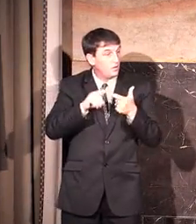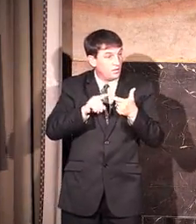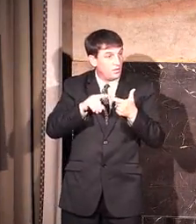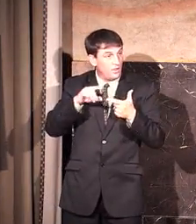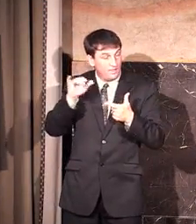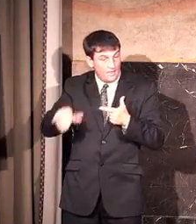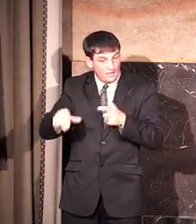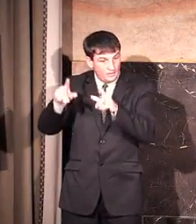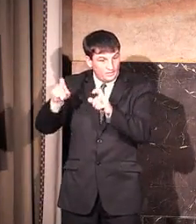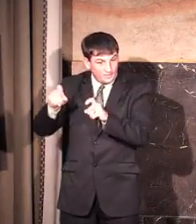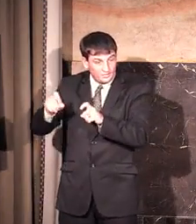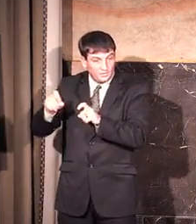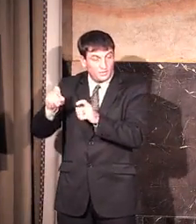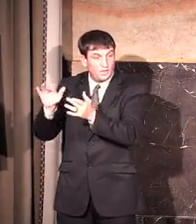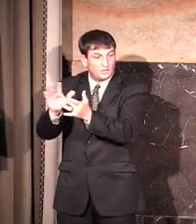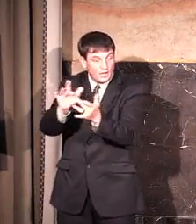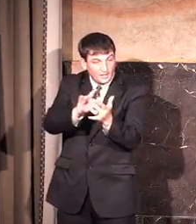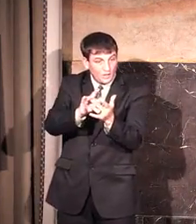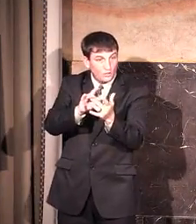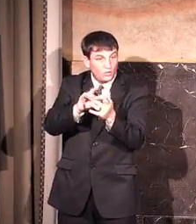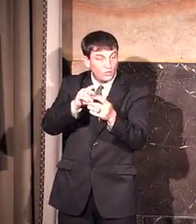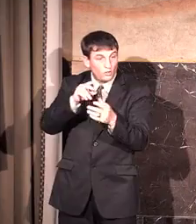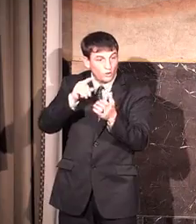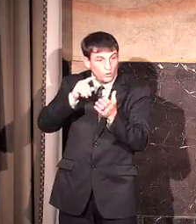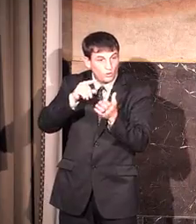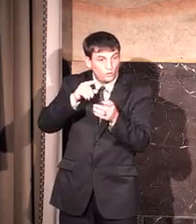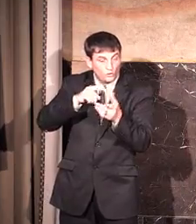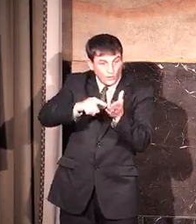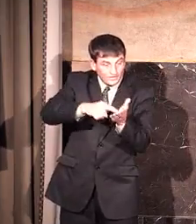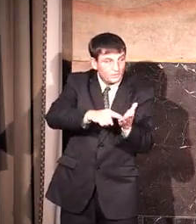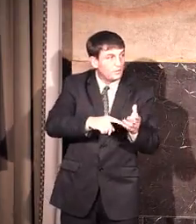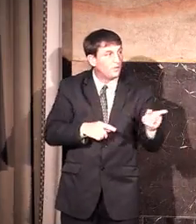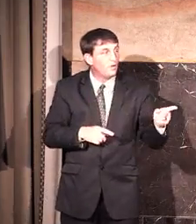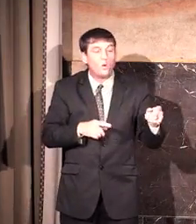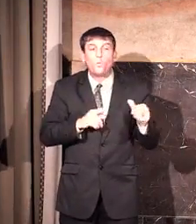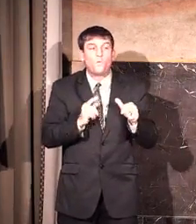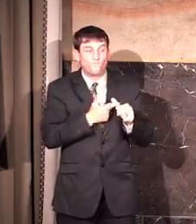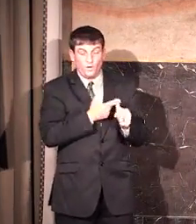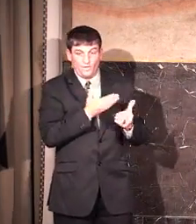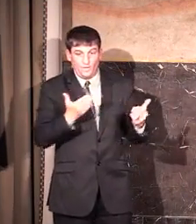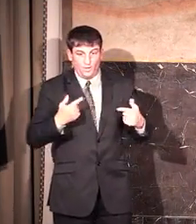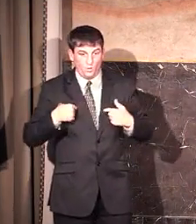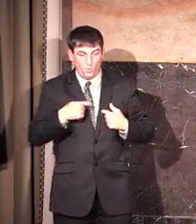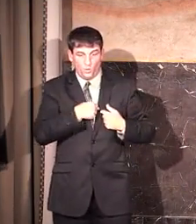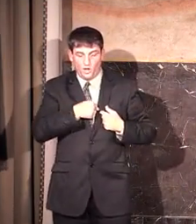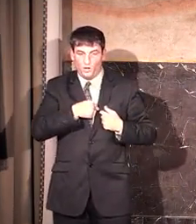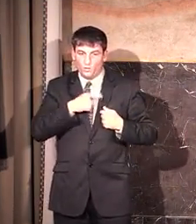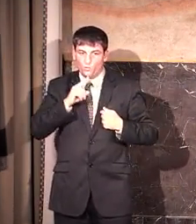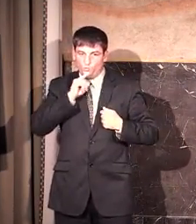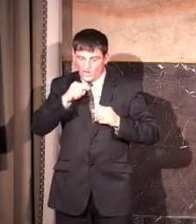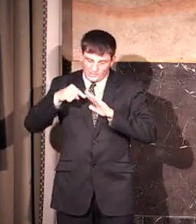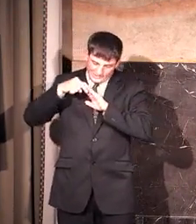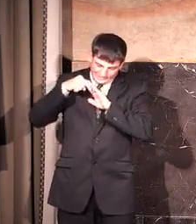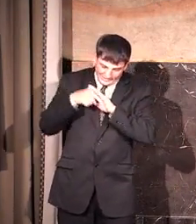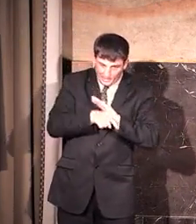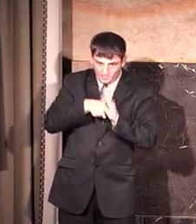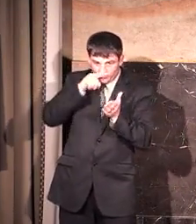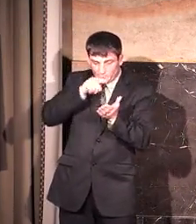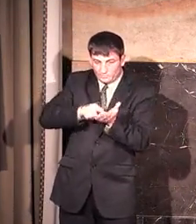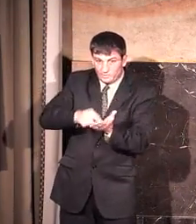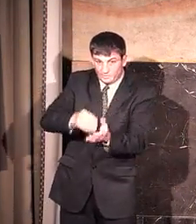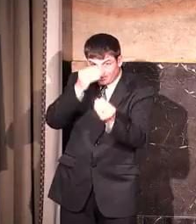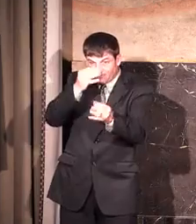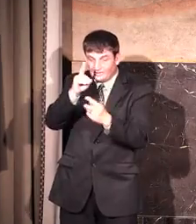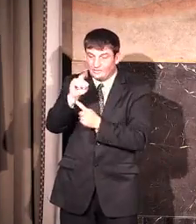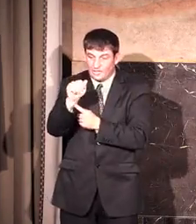tracing give us a larger margin for error on this stuff? Well, first of all, we're doing a deep dive into the data as we speak. I